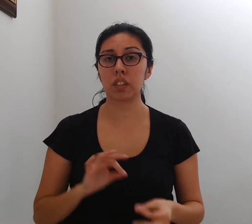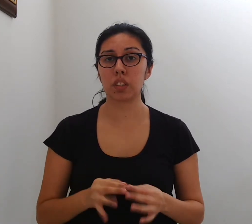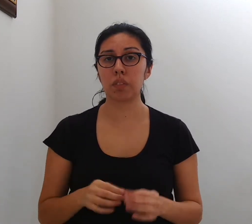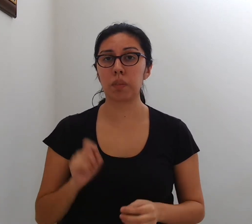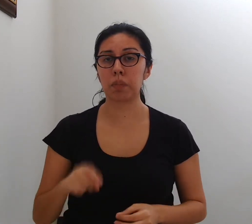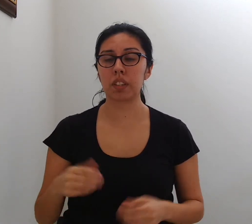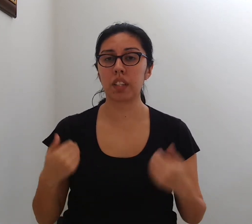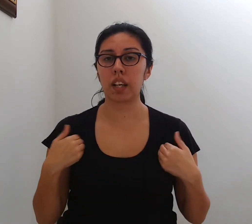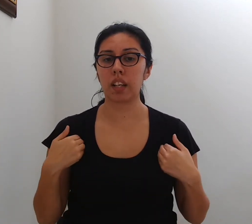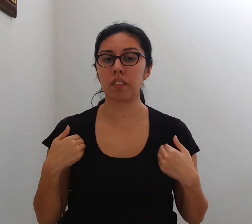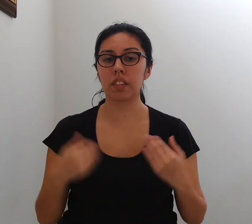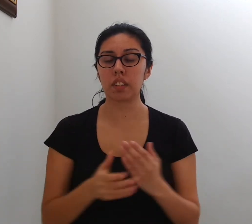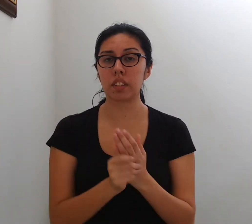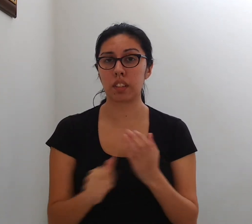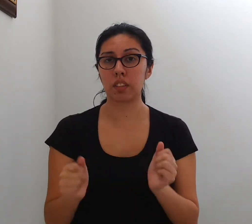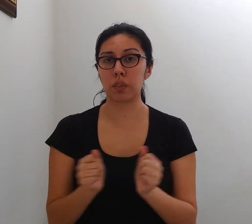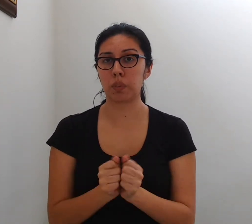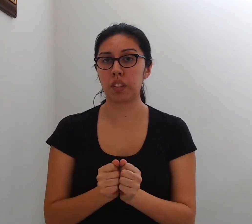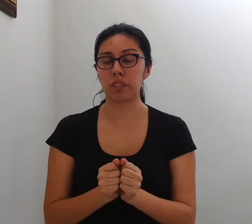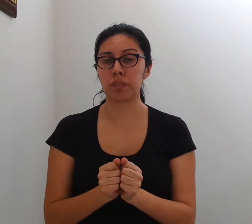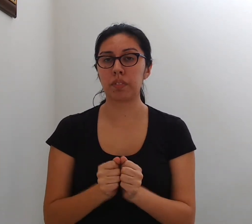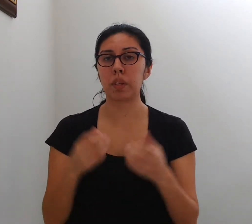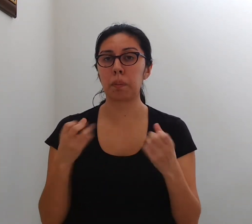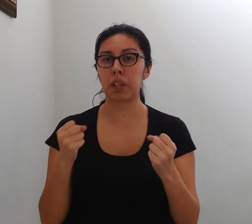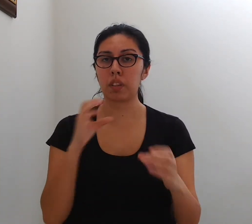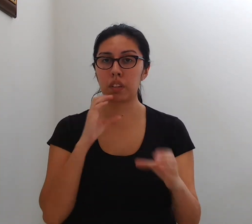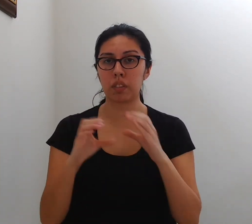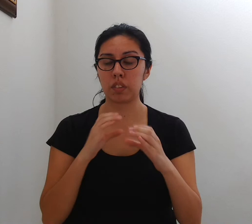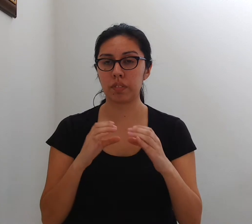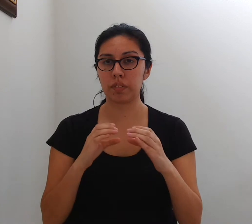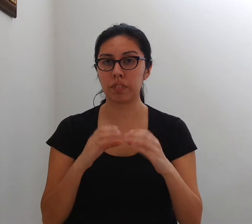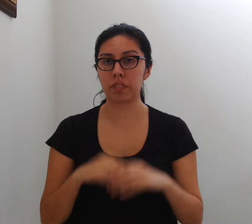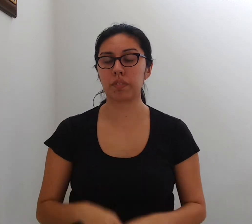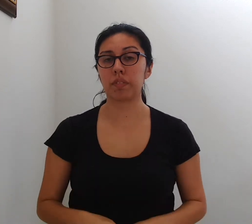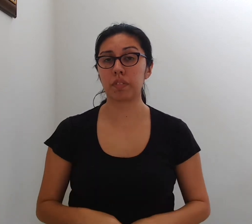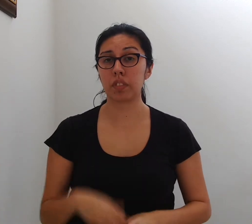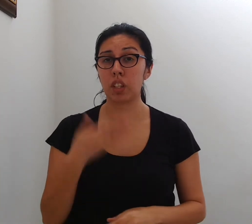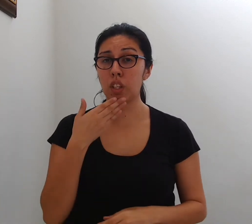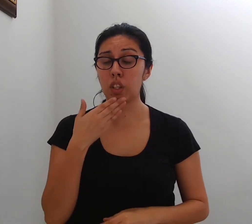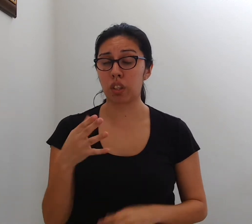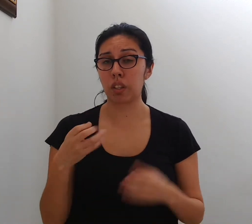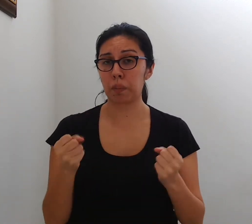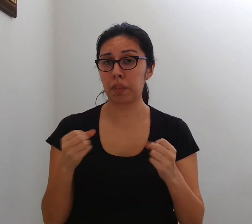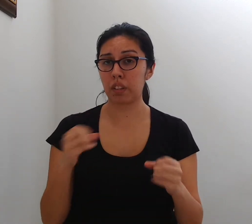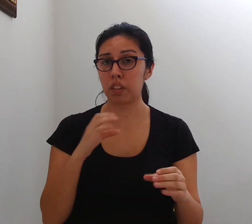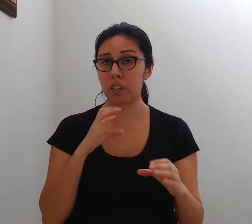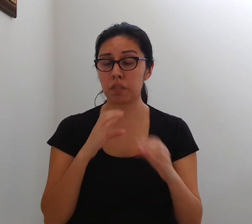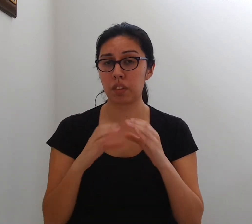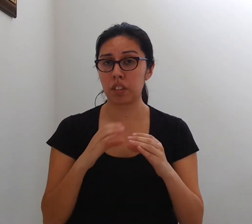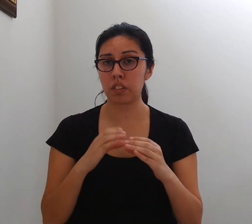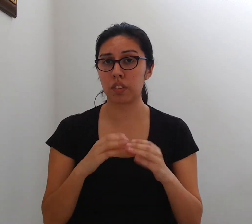recognized that such proficiency does not automatically qualify an individual as an interpreter.